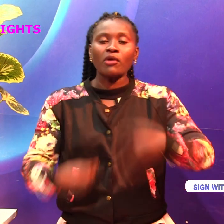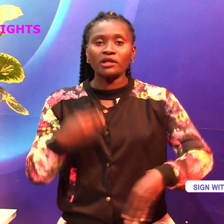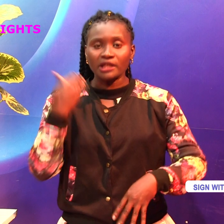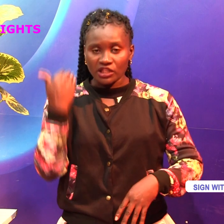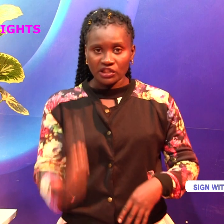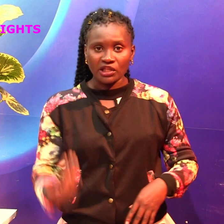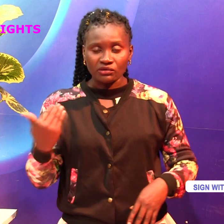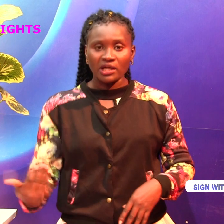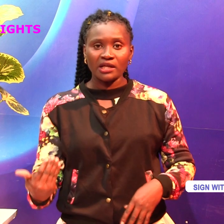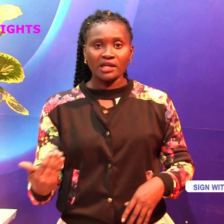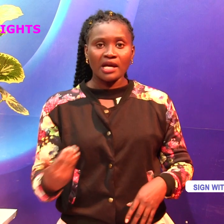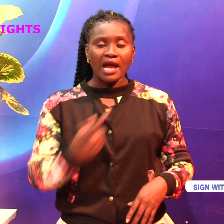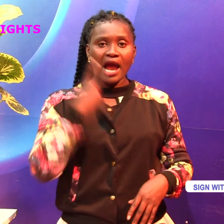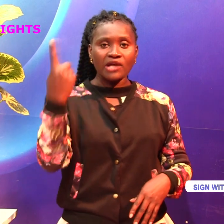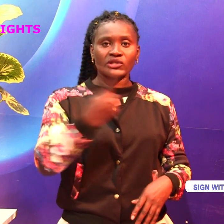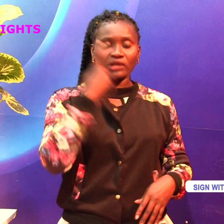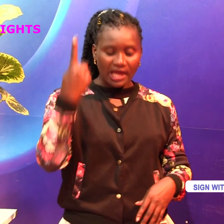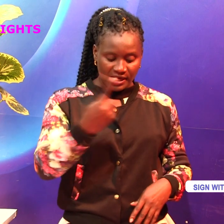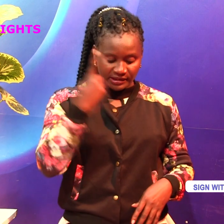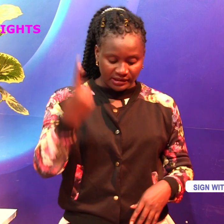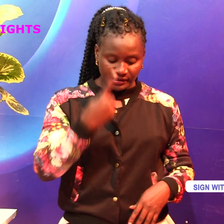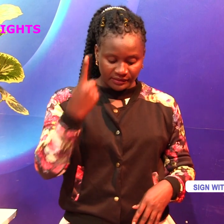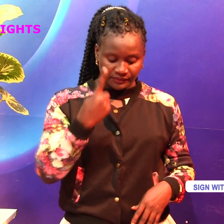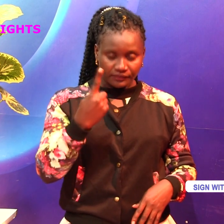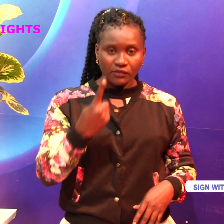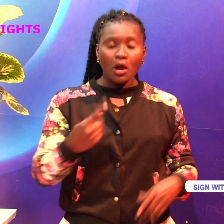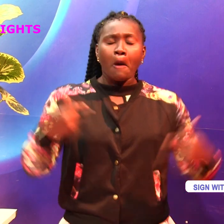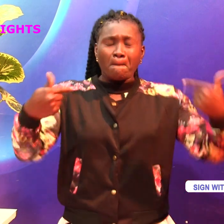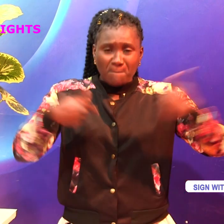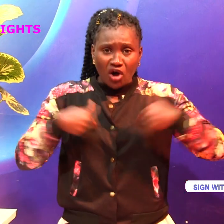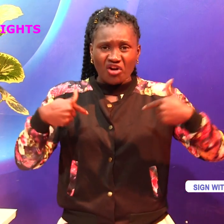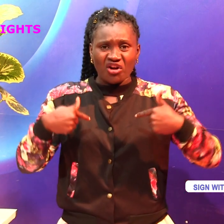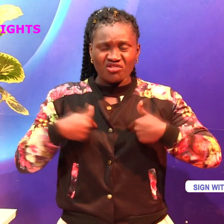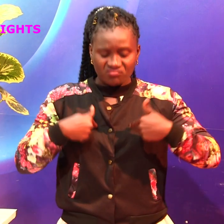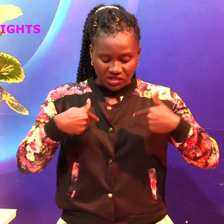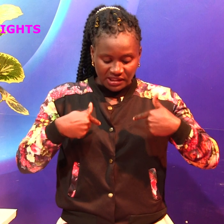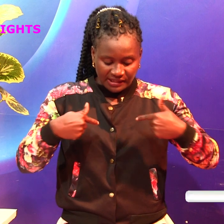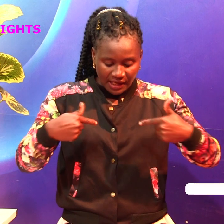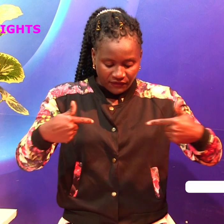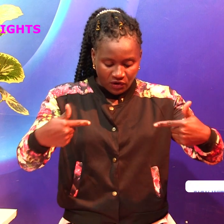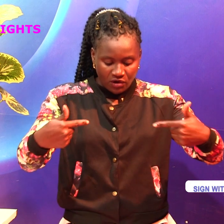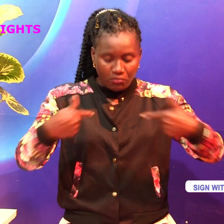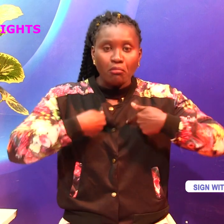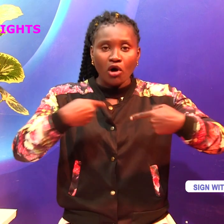disabled children isolate, mock. This is a sign for